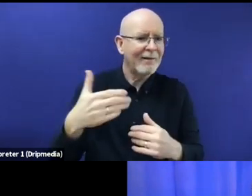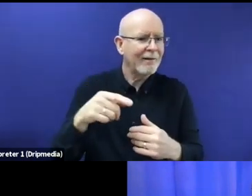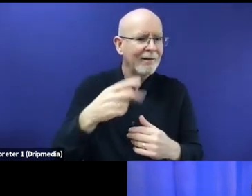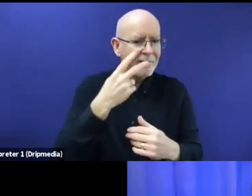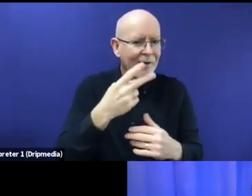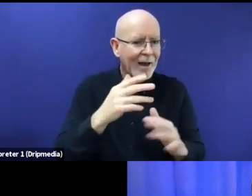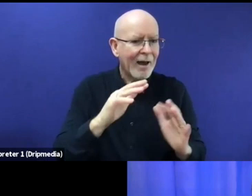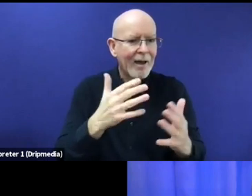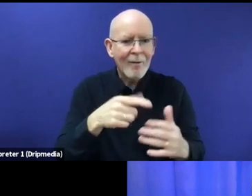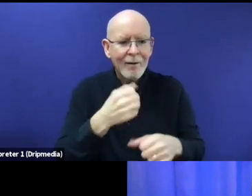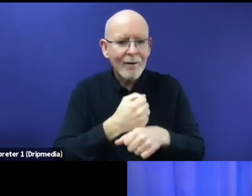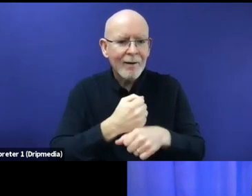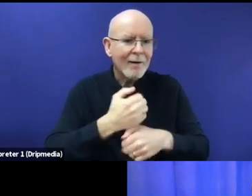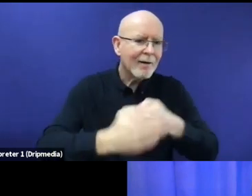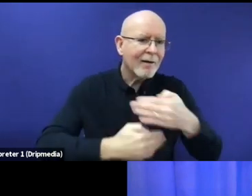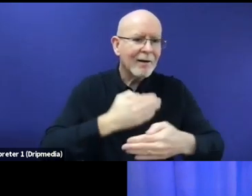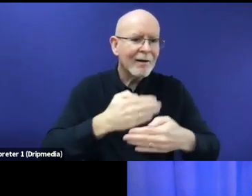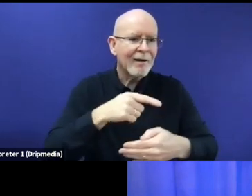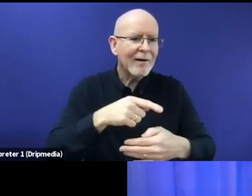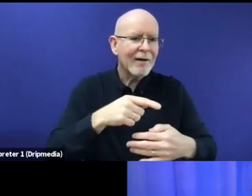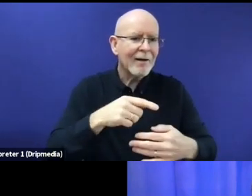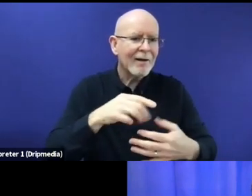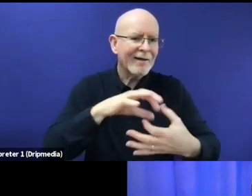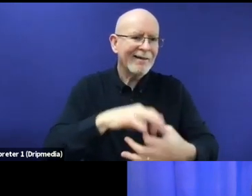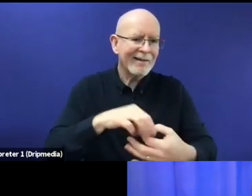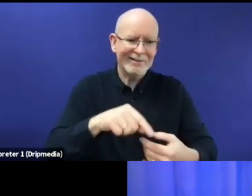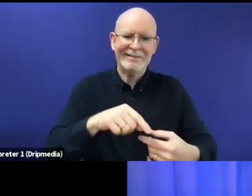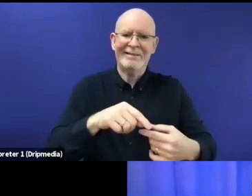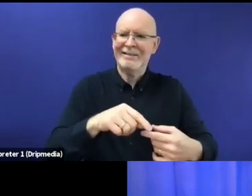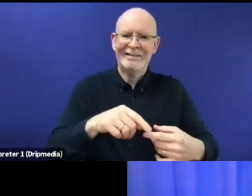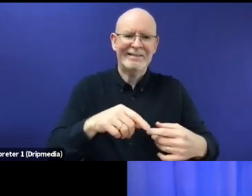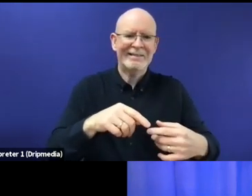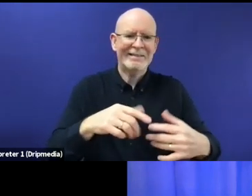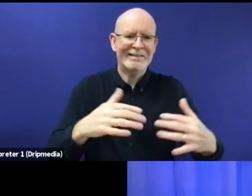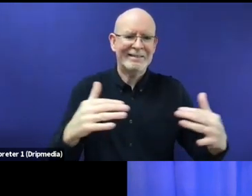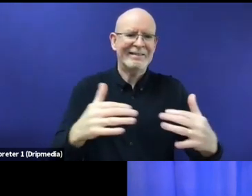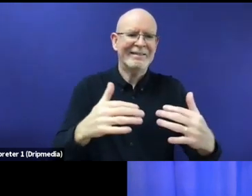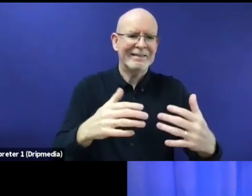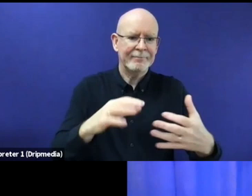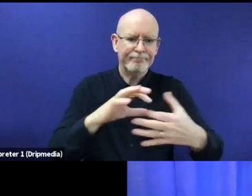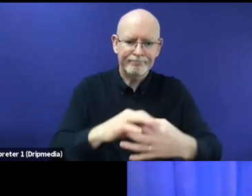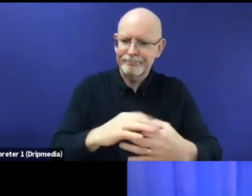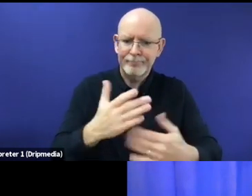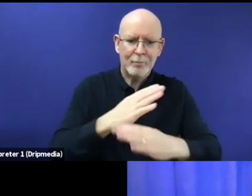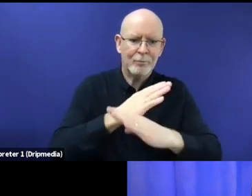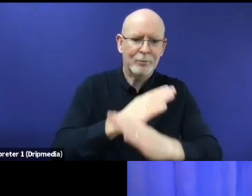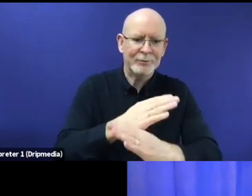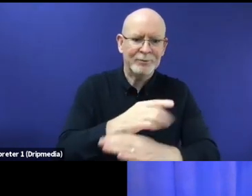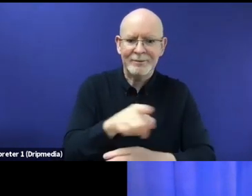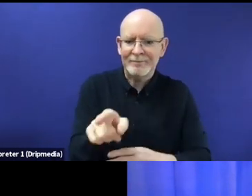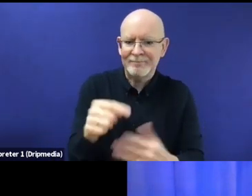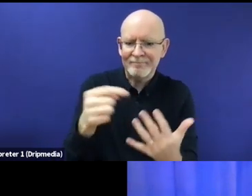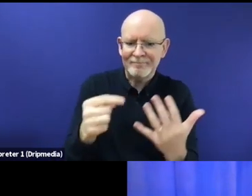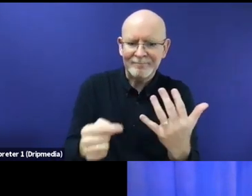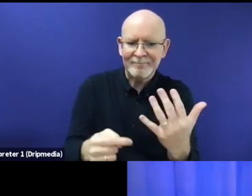a legal responsibility towards displaced people have changed, and especially the massive growth of the role of non-state